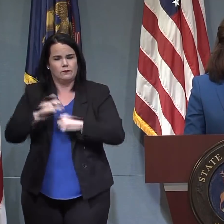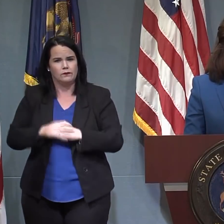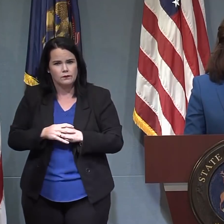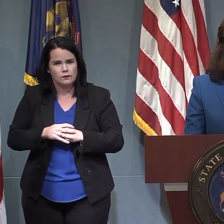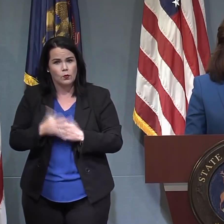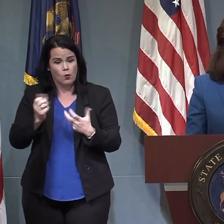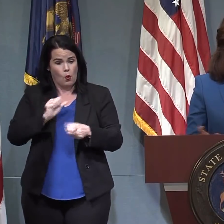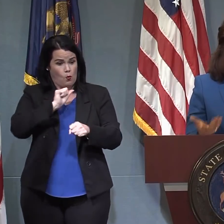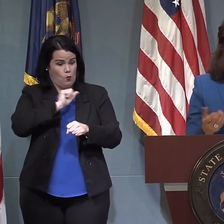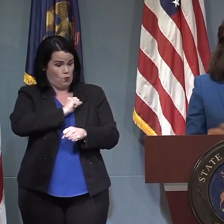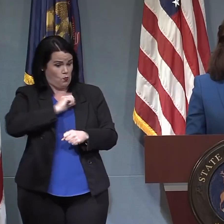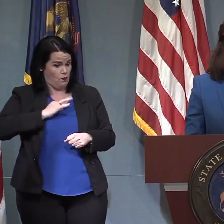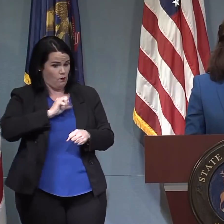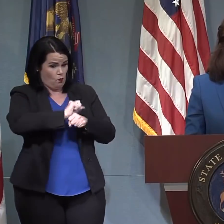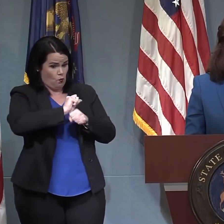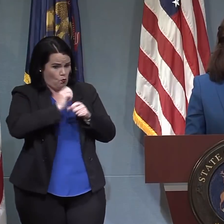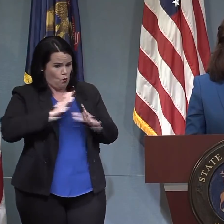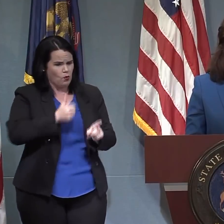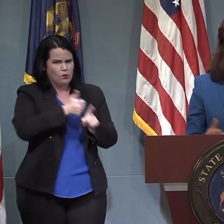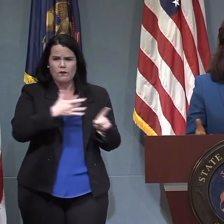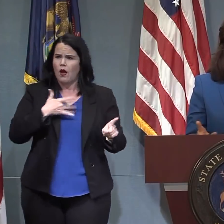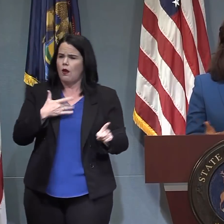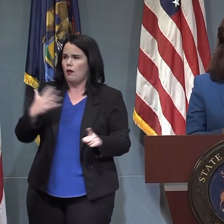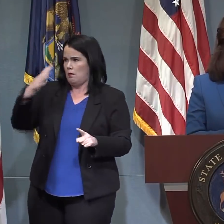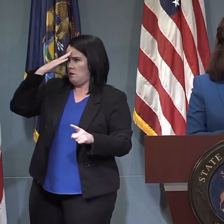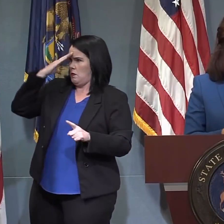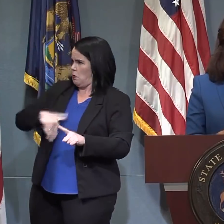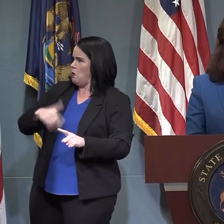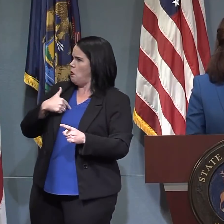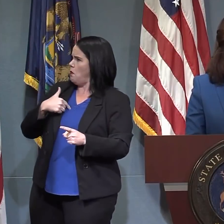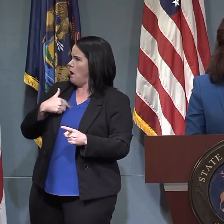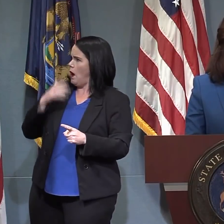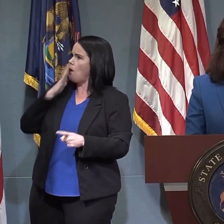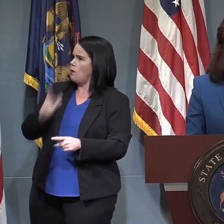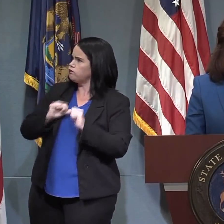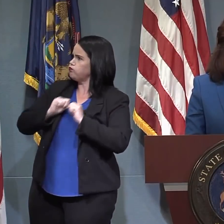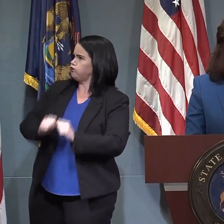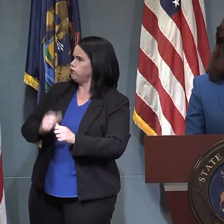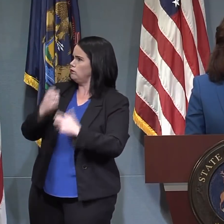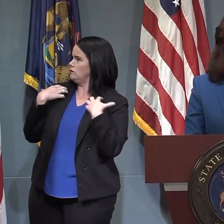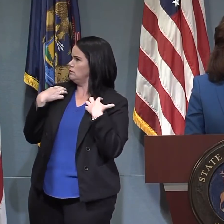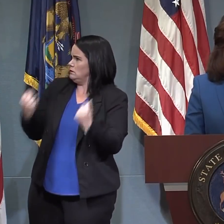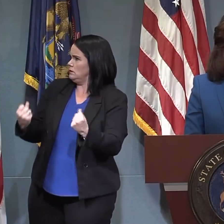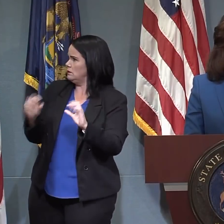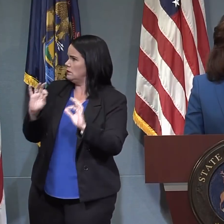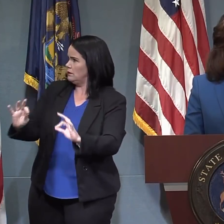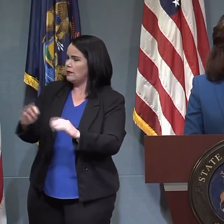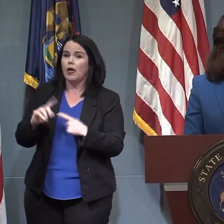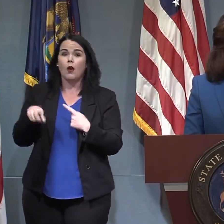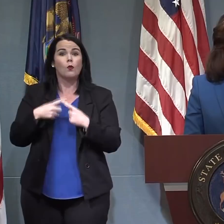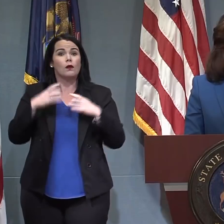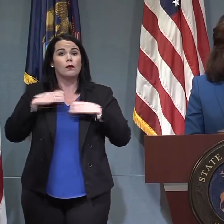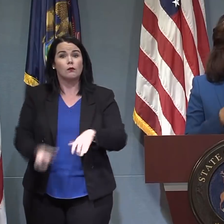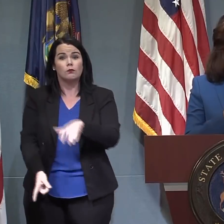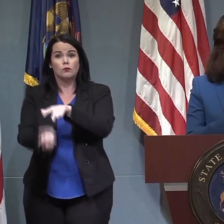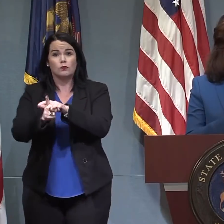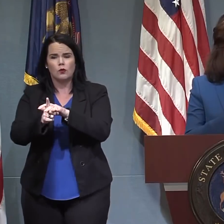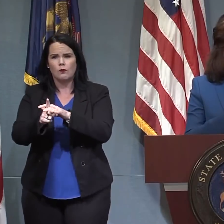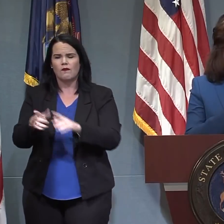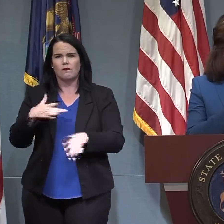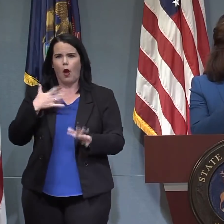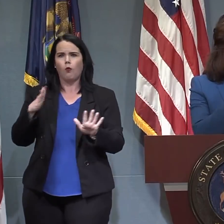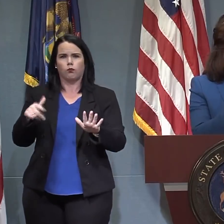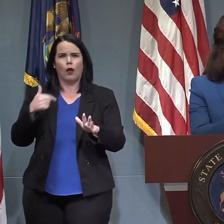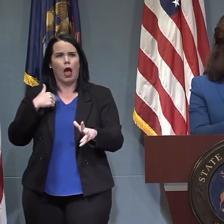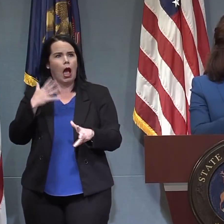to be safe there, and for customers to have confidence that they'll be able to stay safe going in. And that's why we've created this